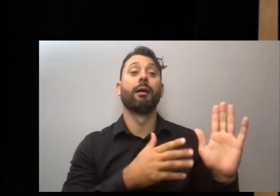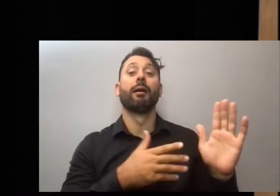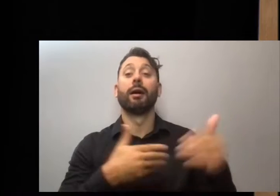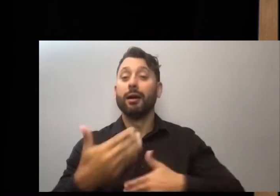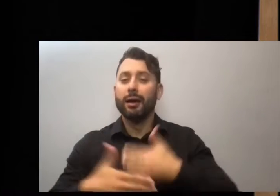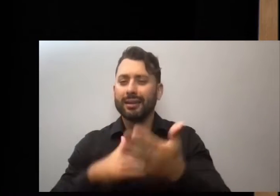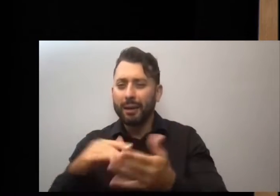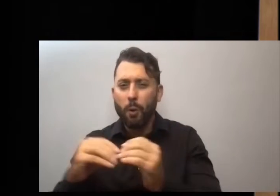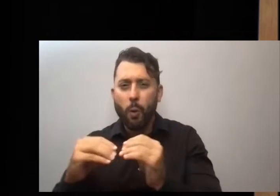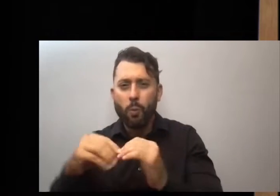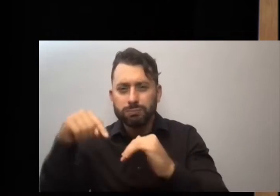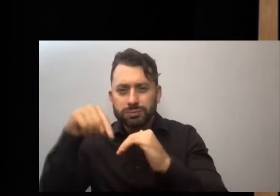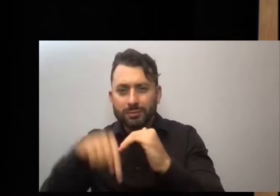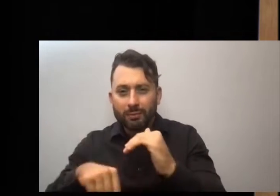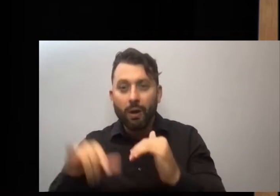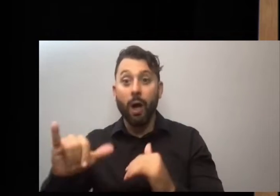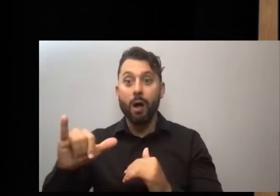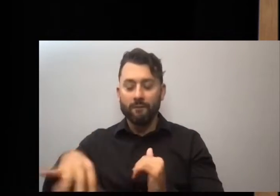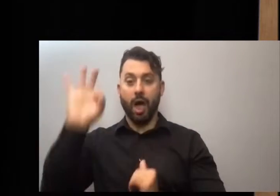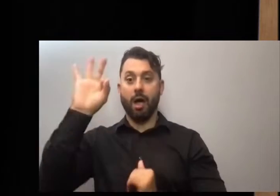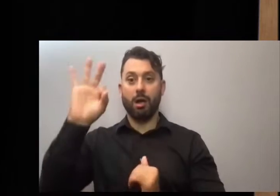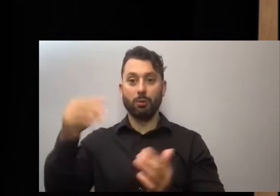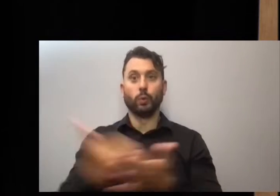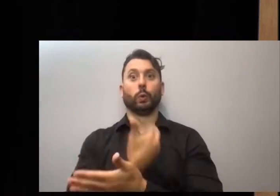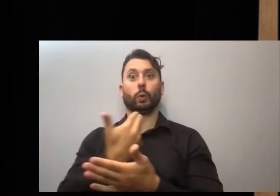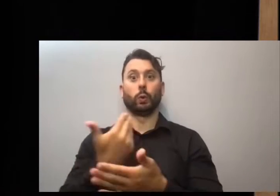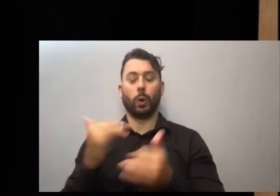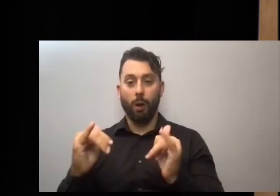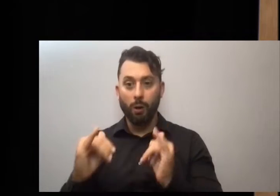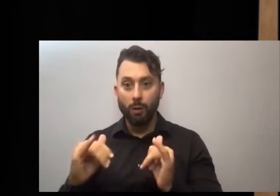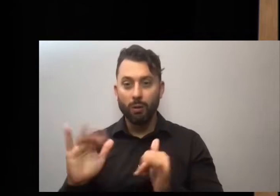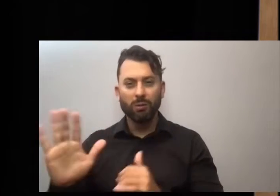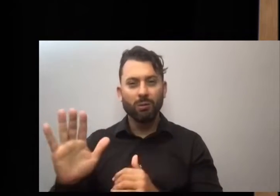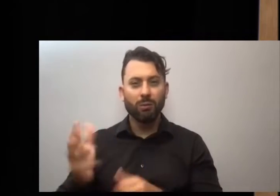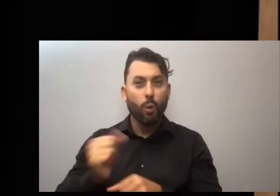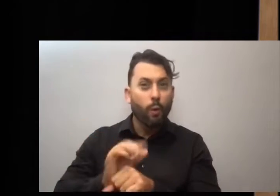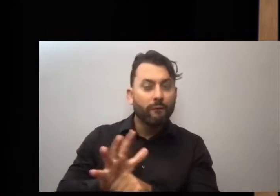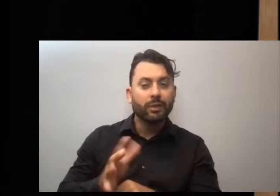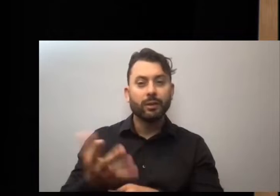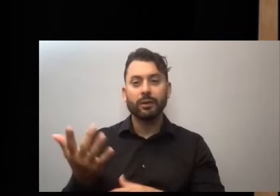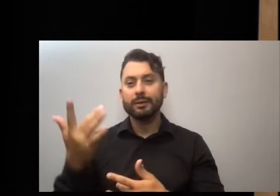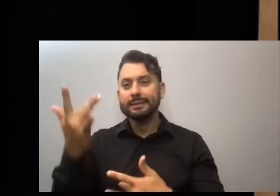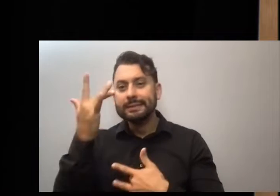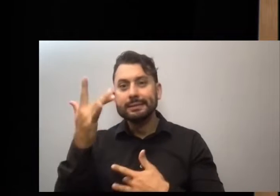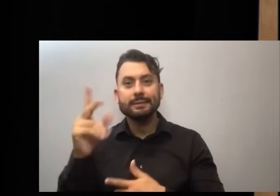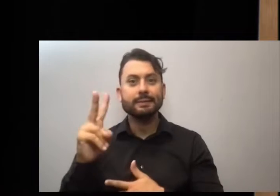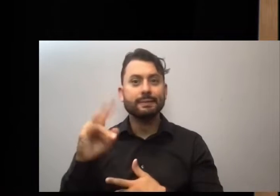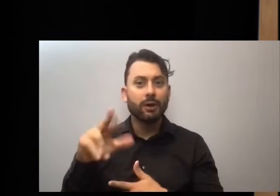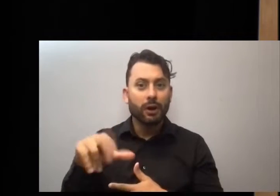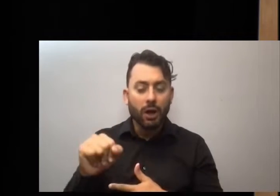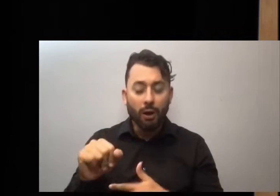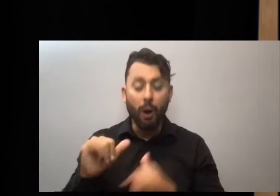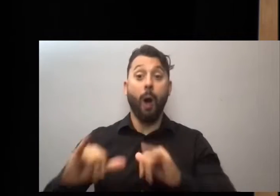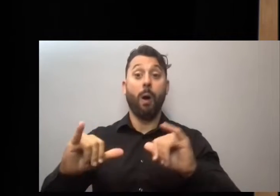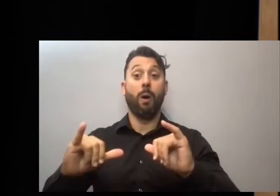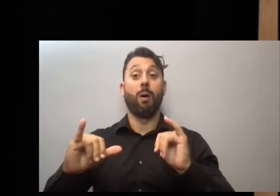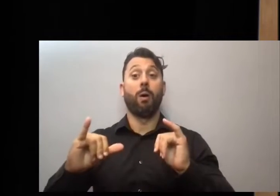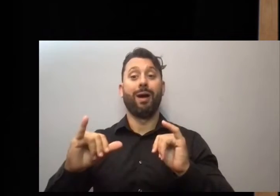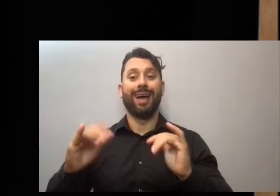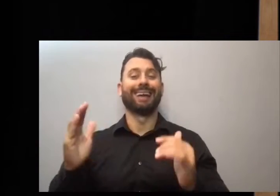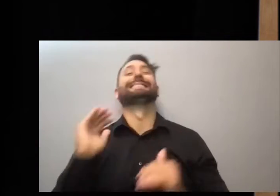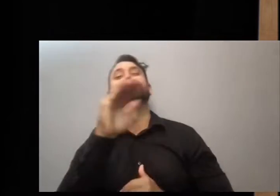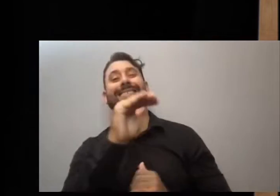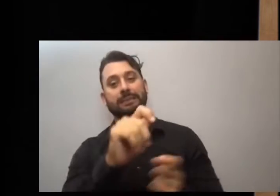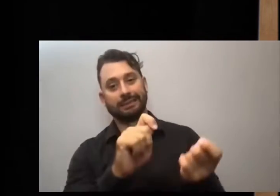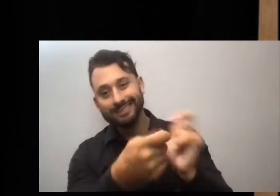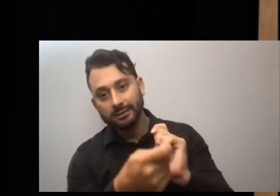so science takes time. And because science takes time, we're learning new things every day. And so that's why they change the recommendations,